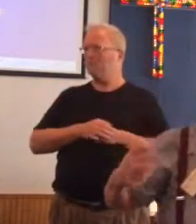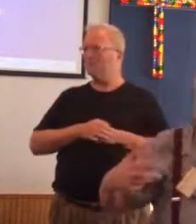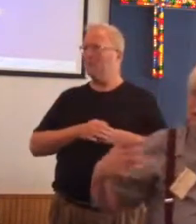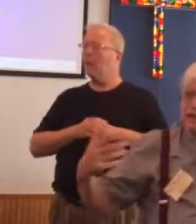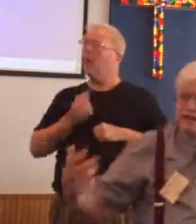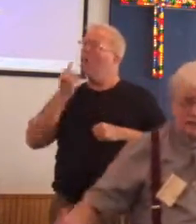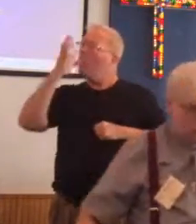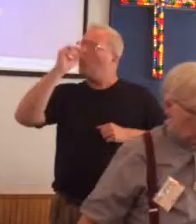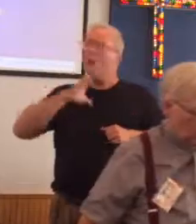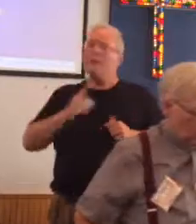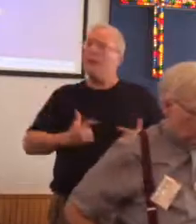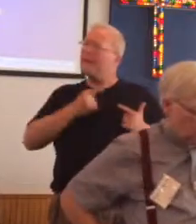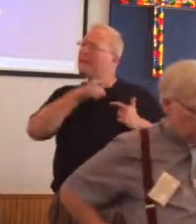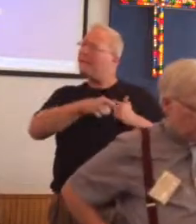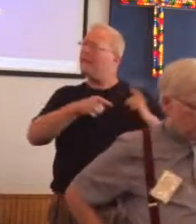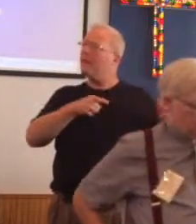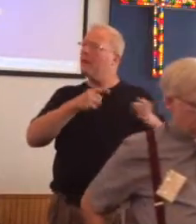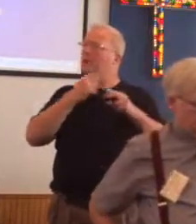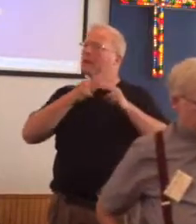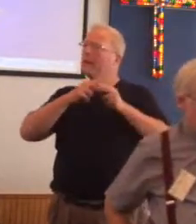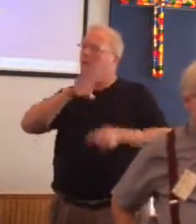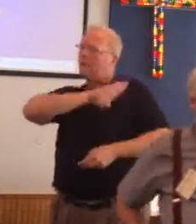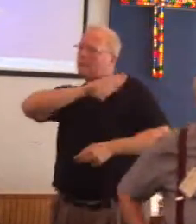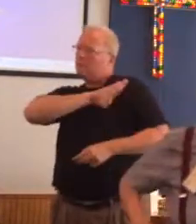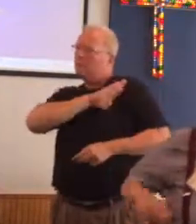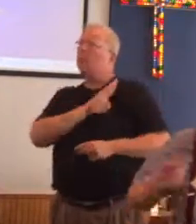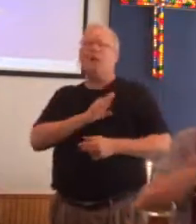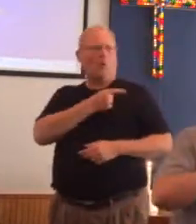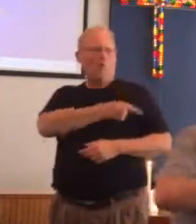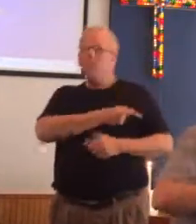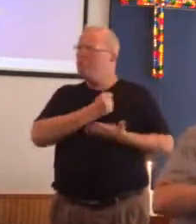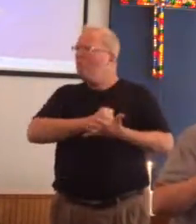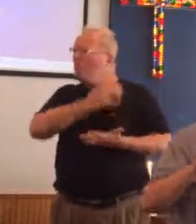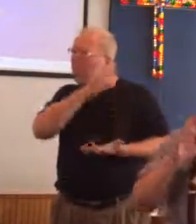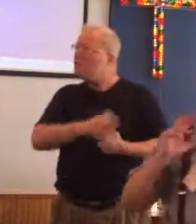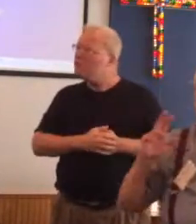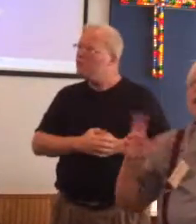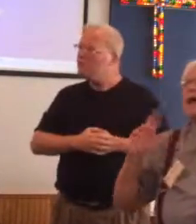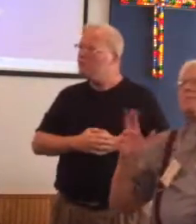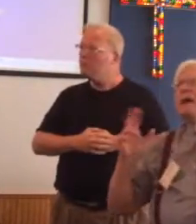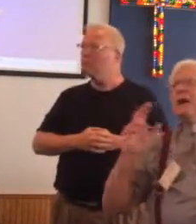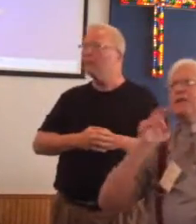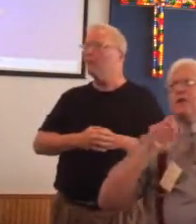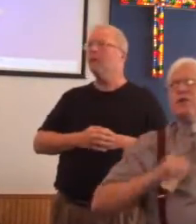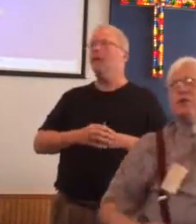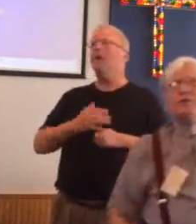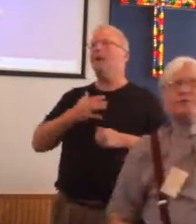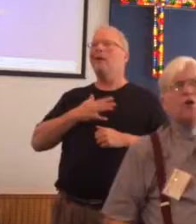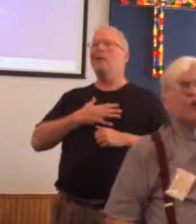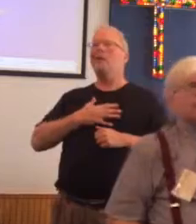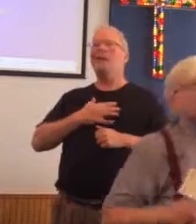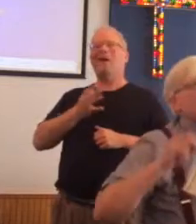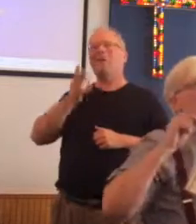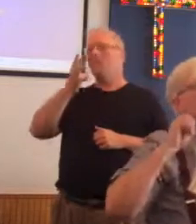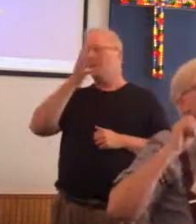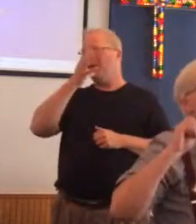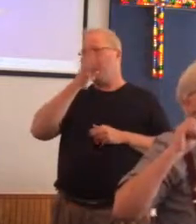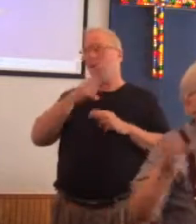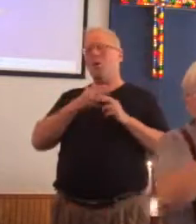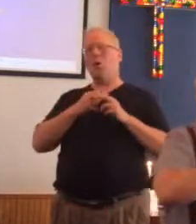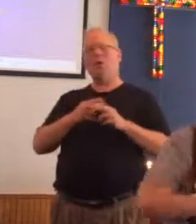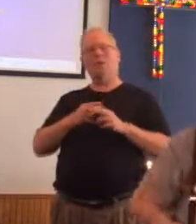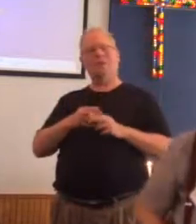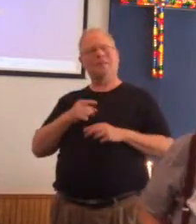fairly prominent individual in the community. He was what my mother would have called